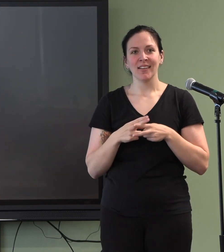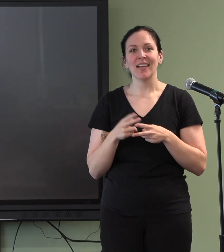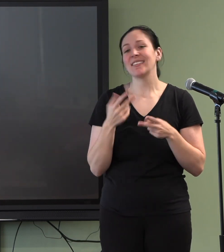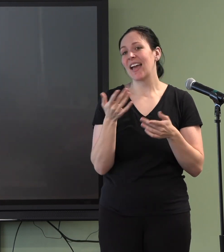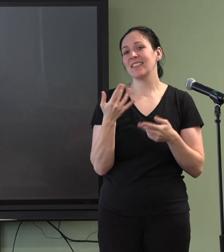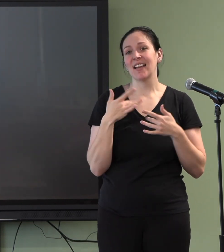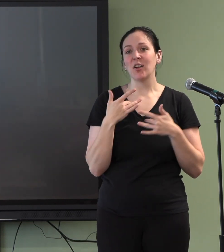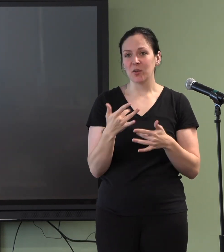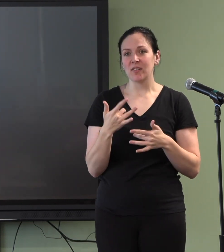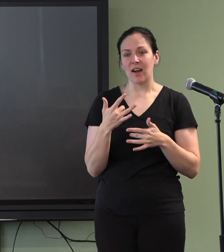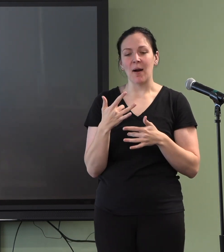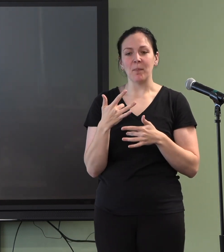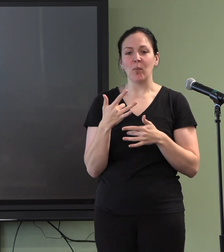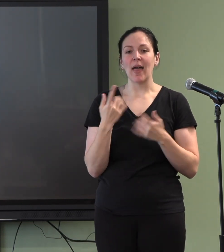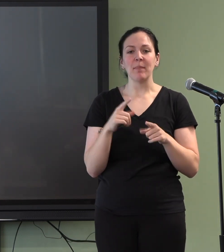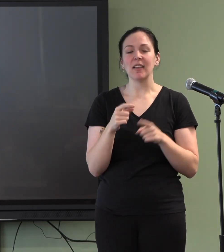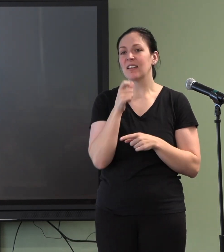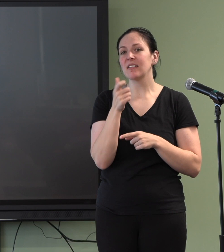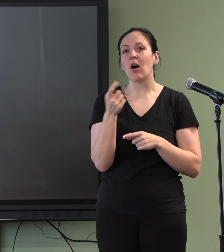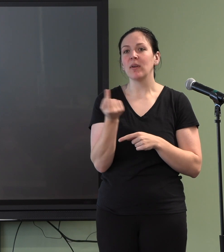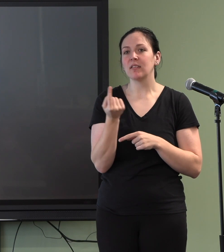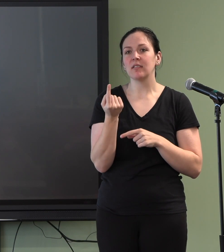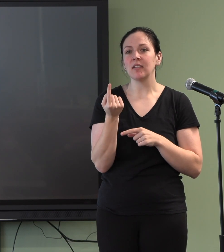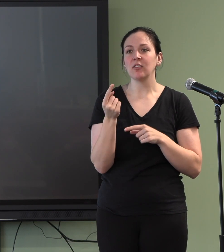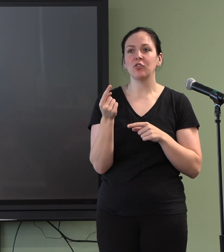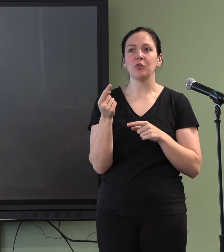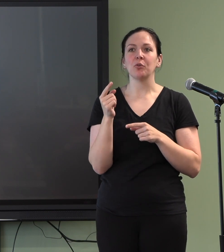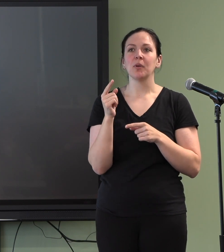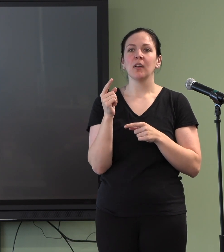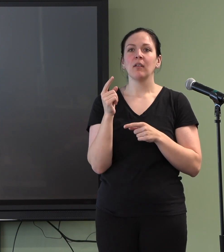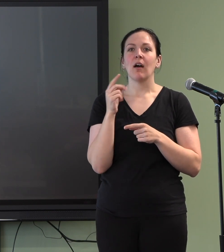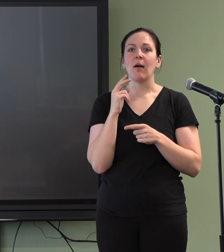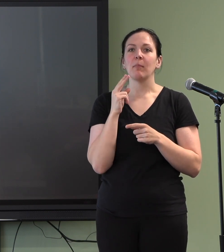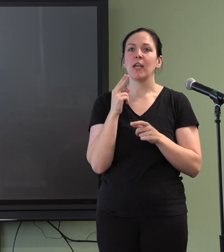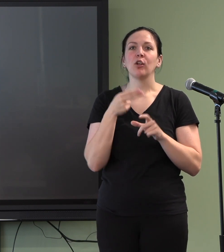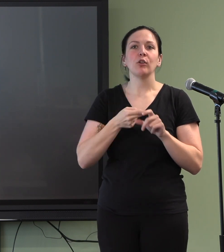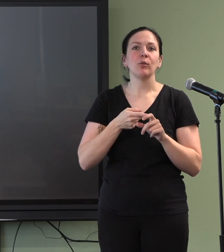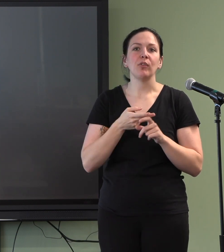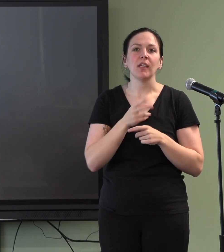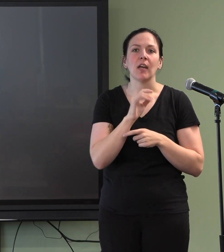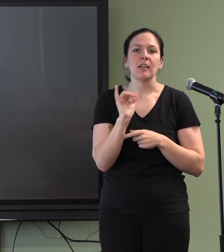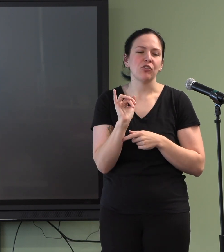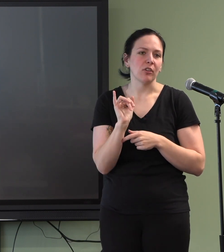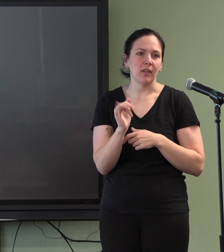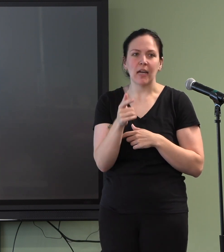Yes, that also will happen. It doesn't always need to include the initial, like how I